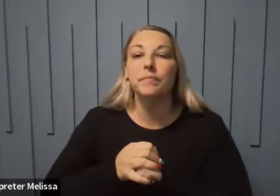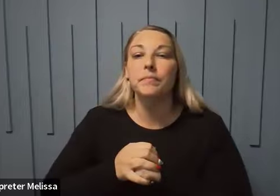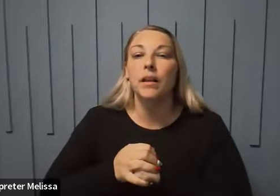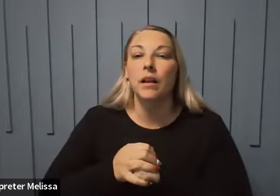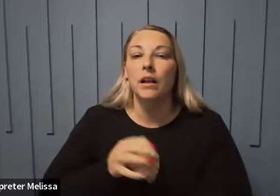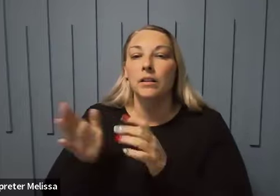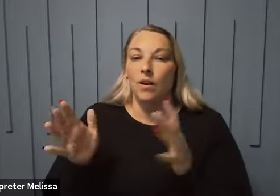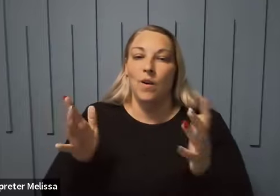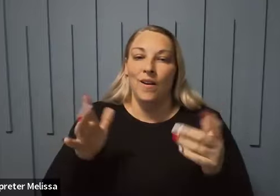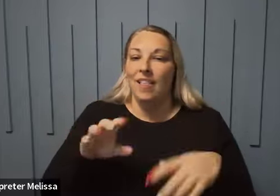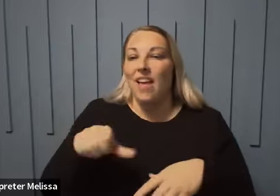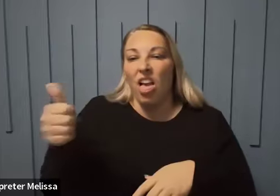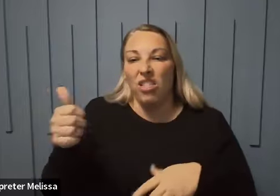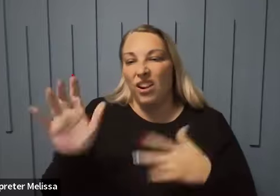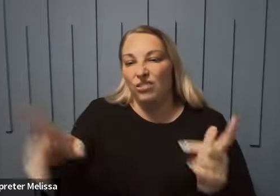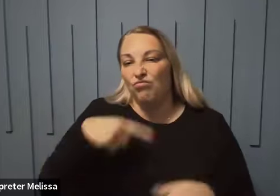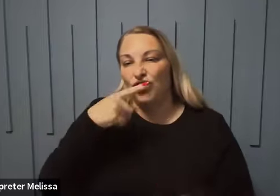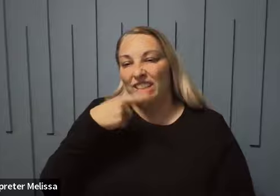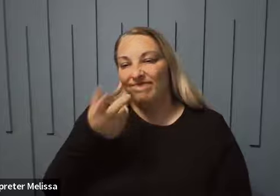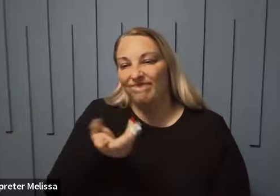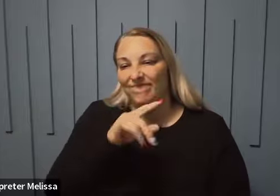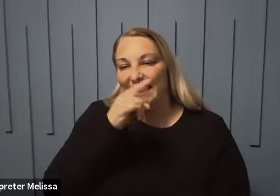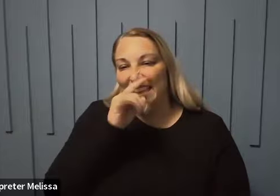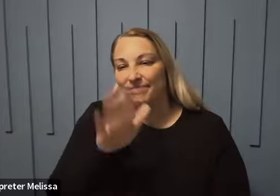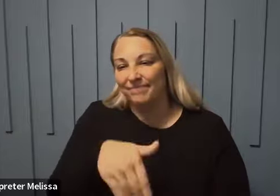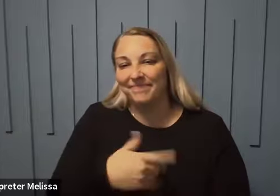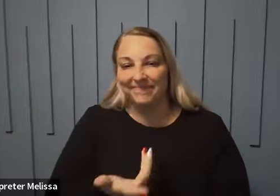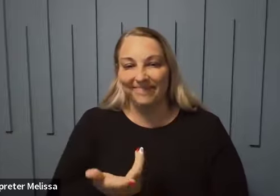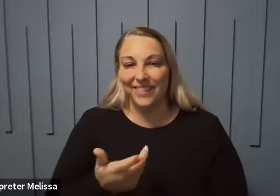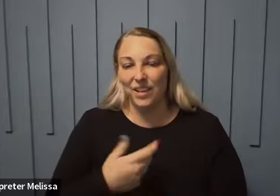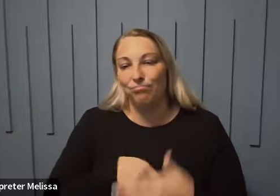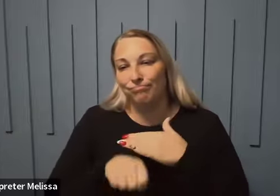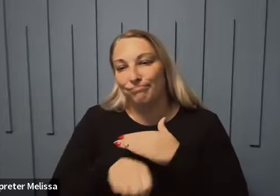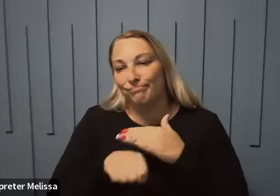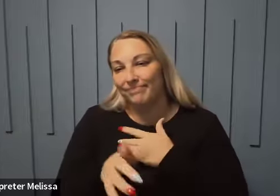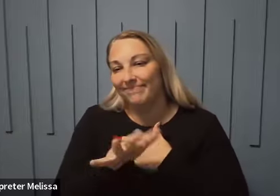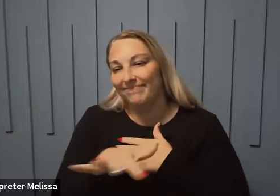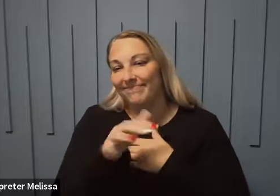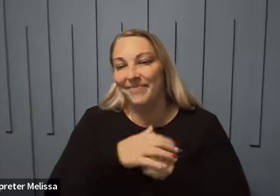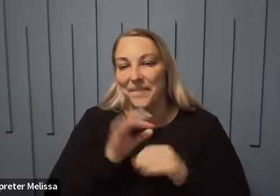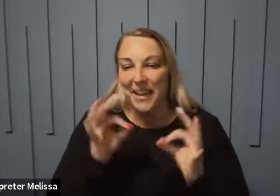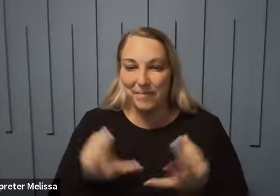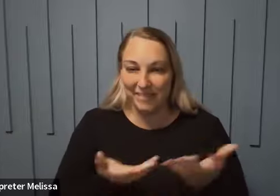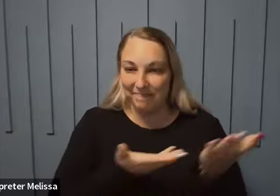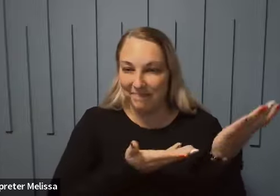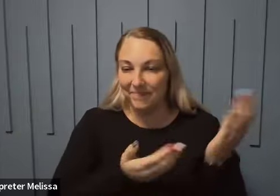just like regular old hearing kids. So no one cares about that, right? We just like popped them out and they're fine.